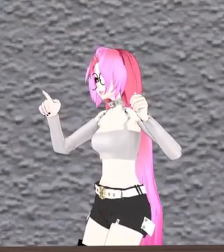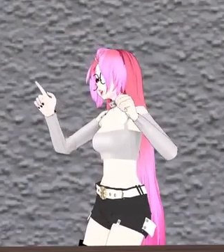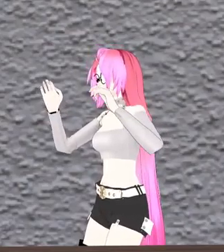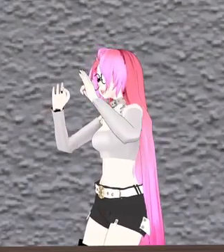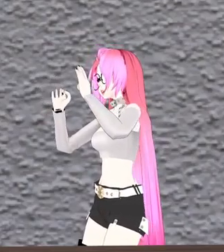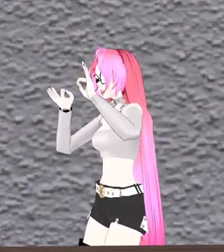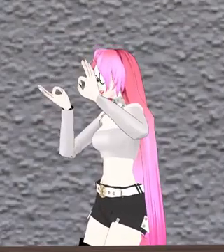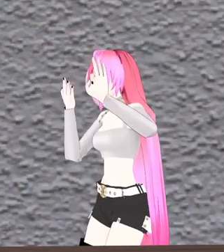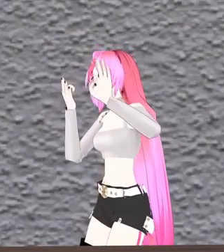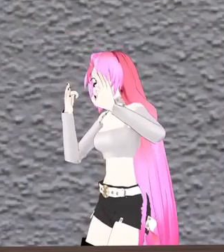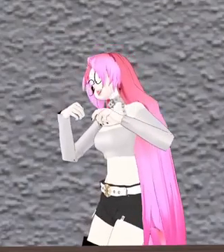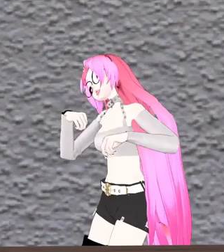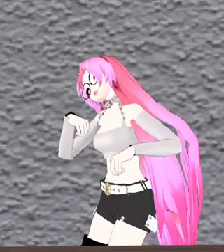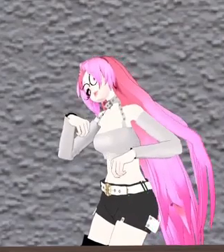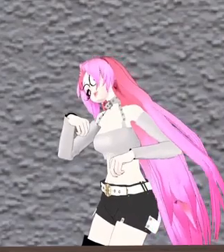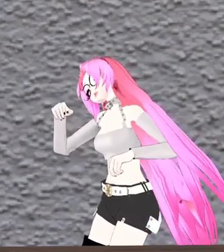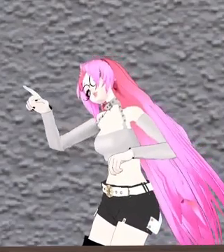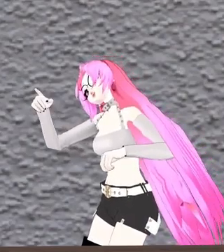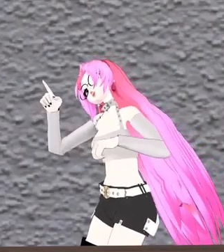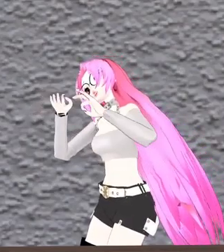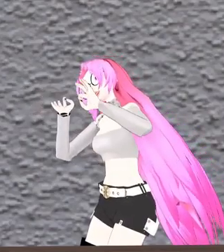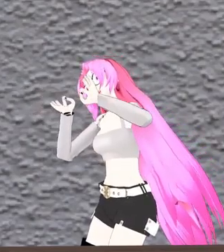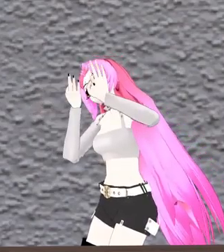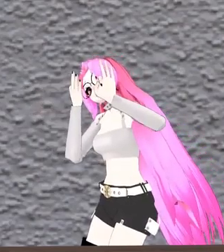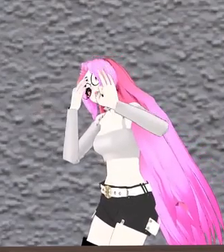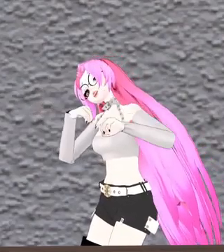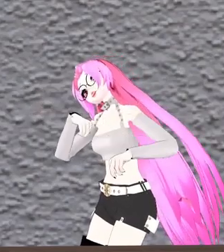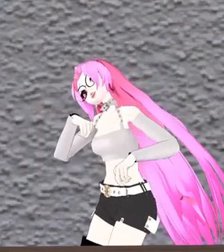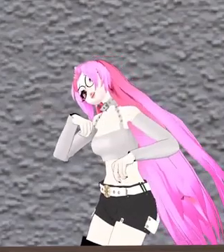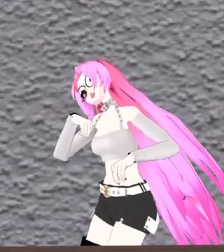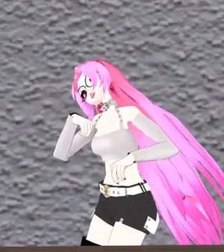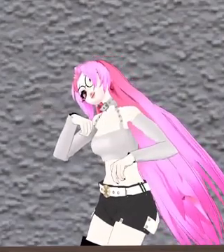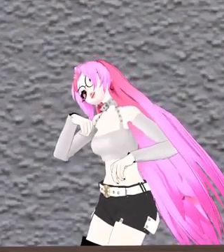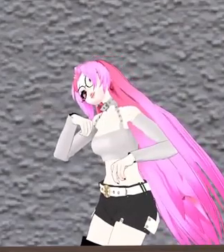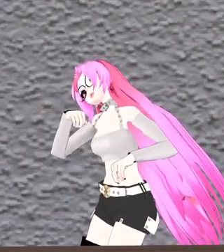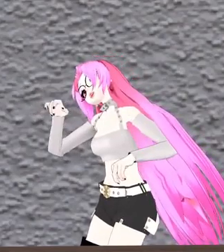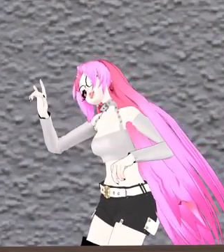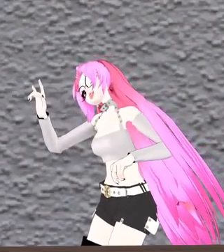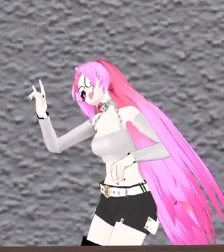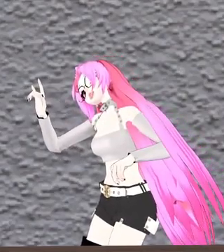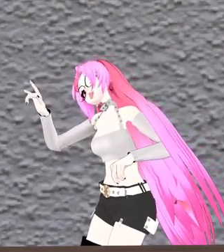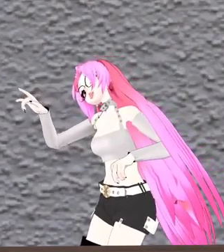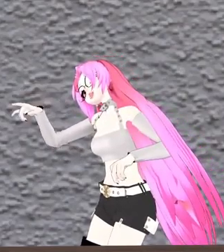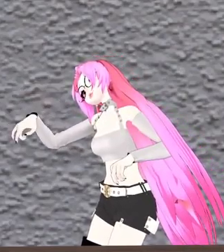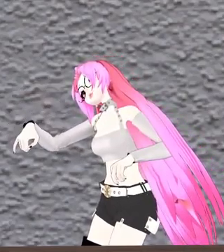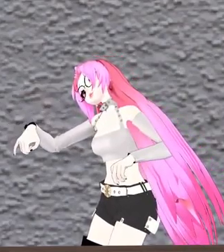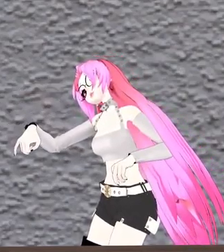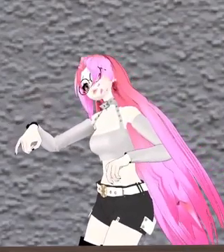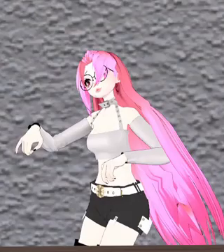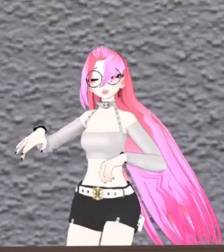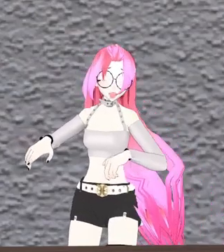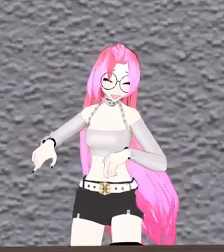Are you guys being distracting? Are you guys being distracting? I love you too.